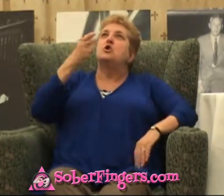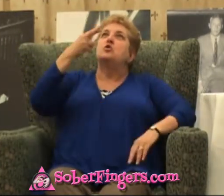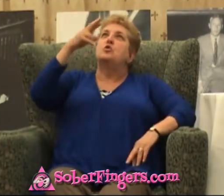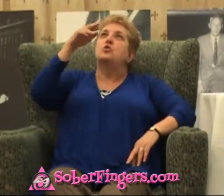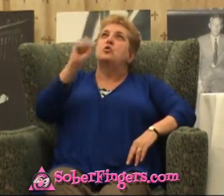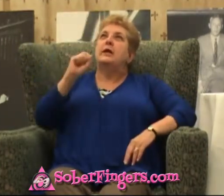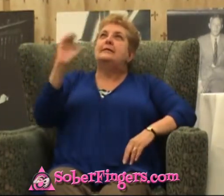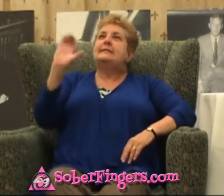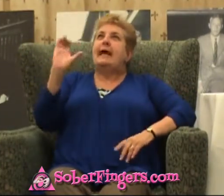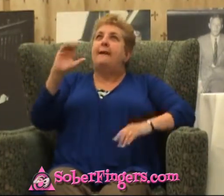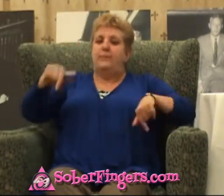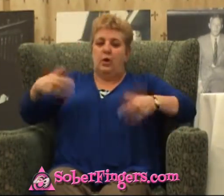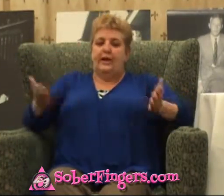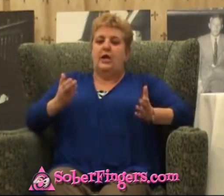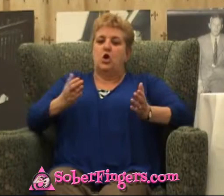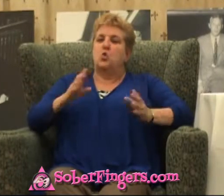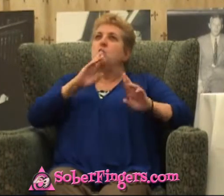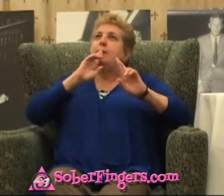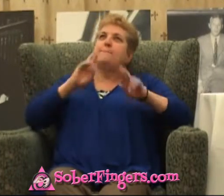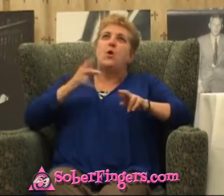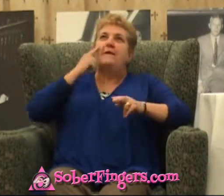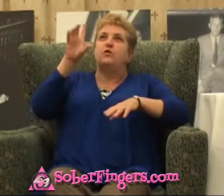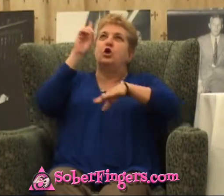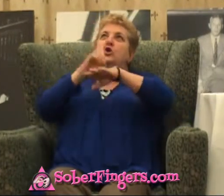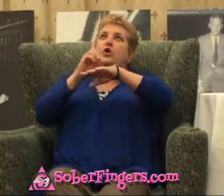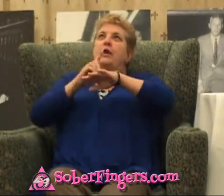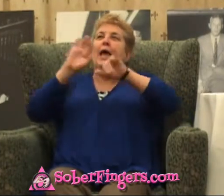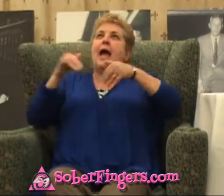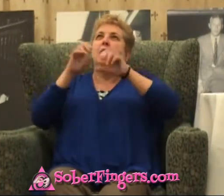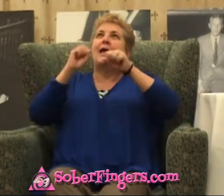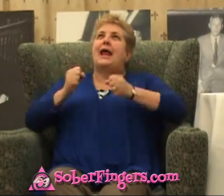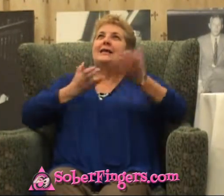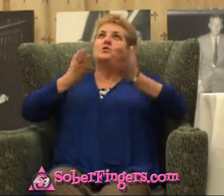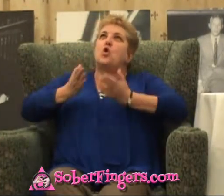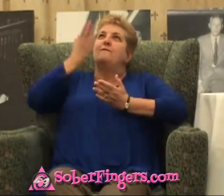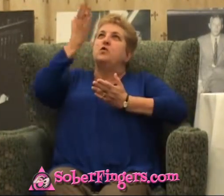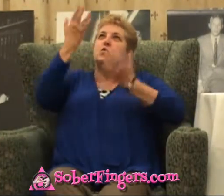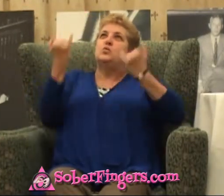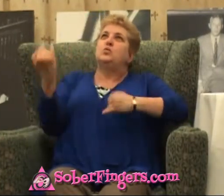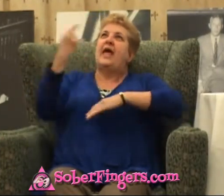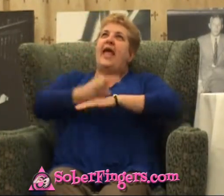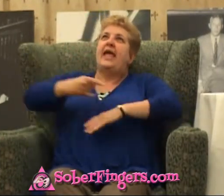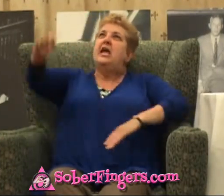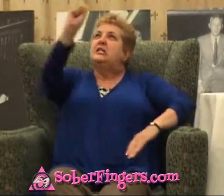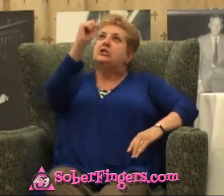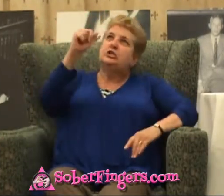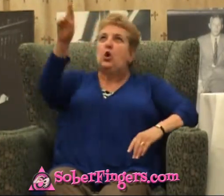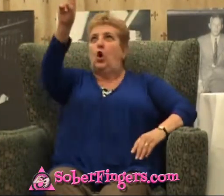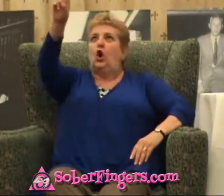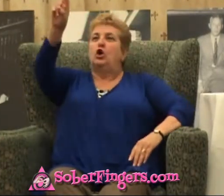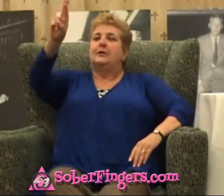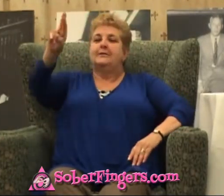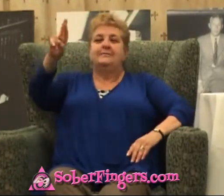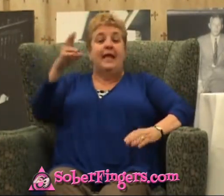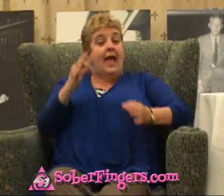duty. How may I serve you today, sir?" And then if it's a nice day outside, I just take it all